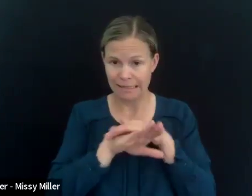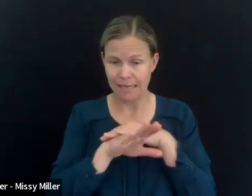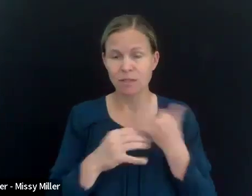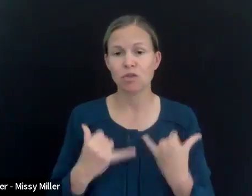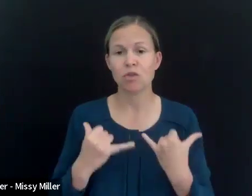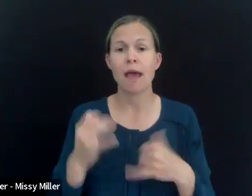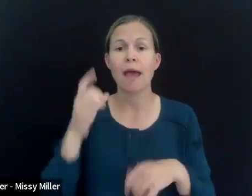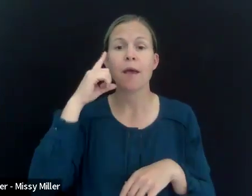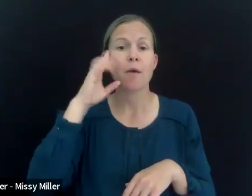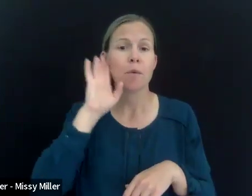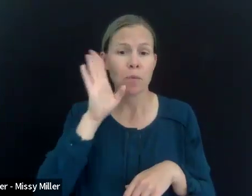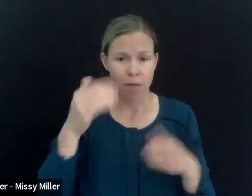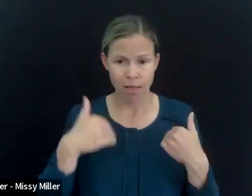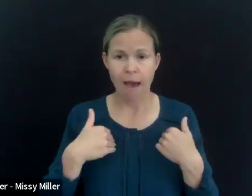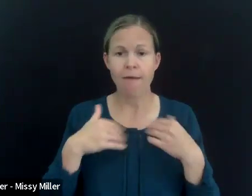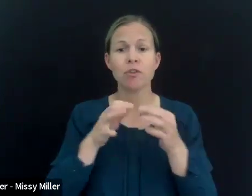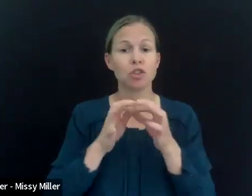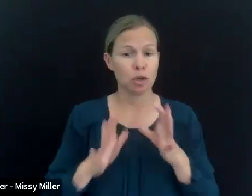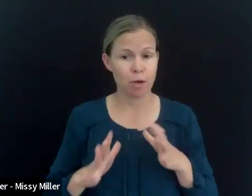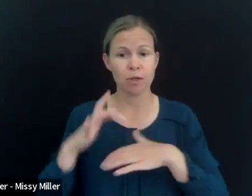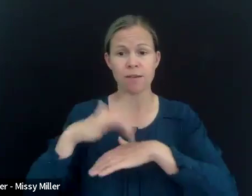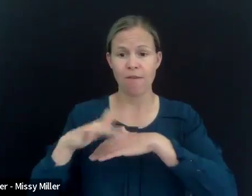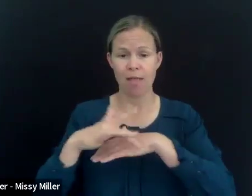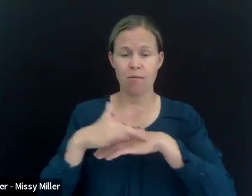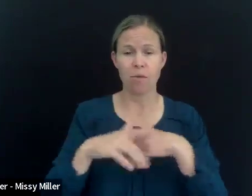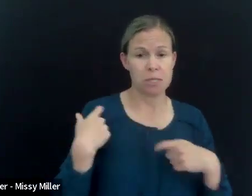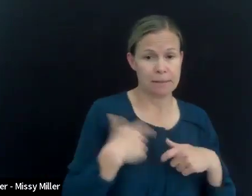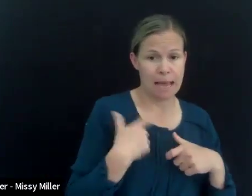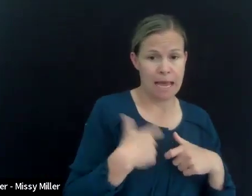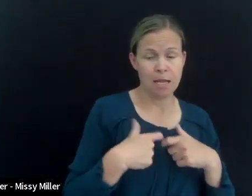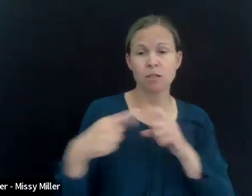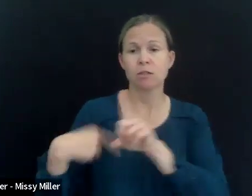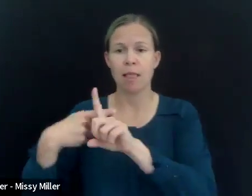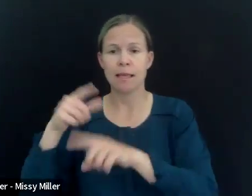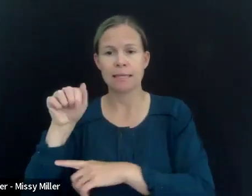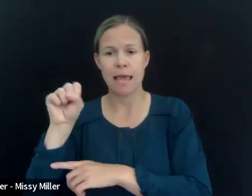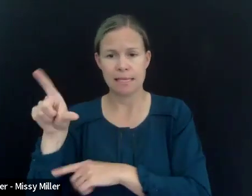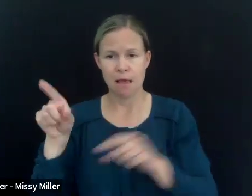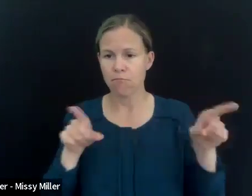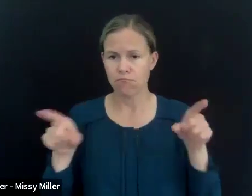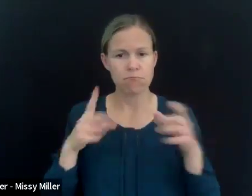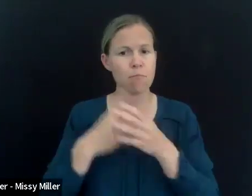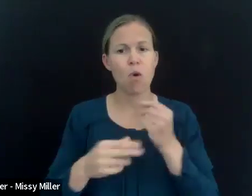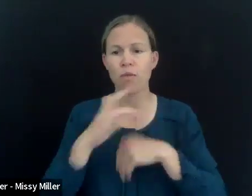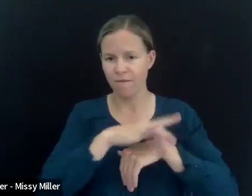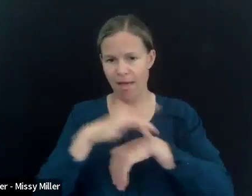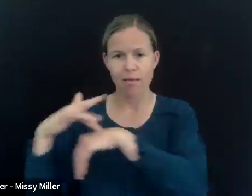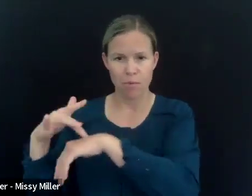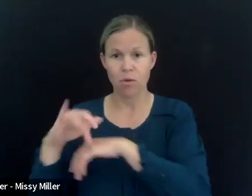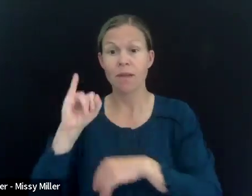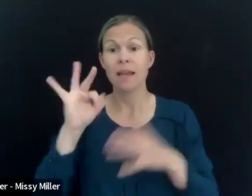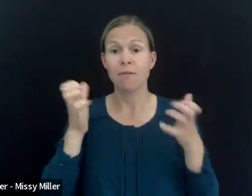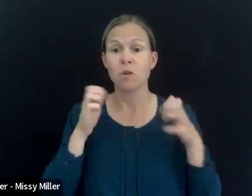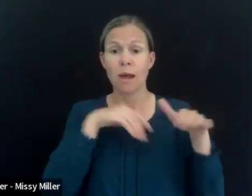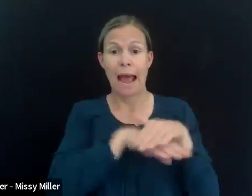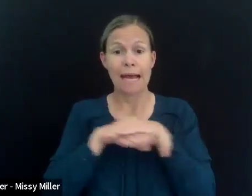will be simultaneously interpreted in both Spanish and American Sign Language. If you would like to access either of